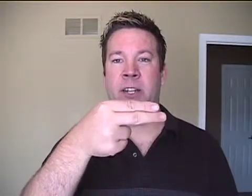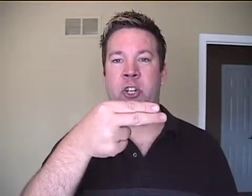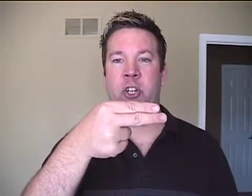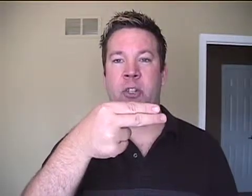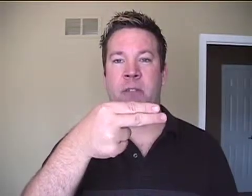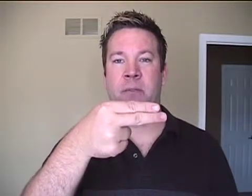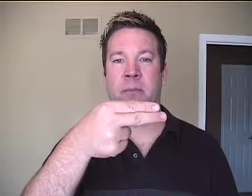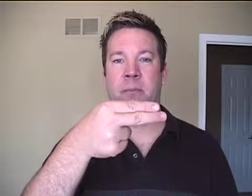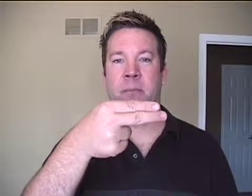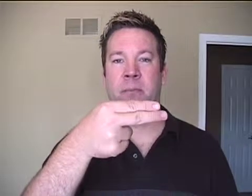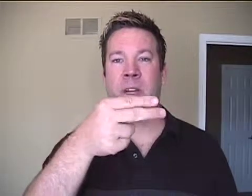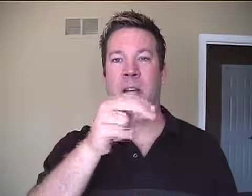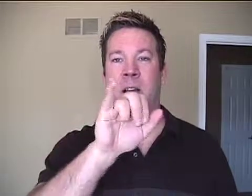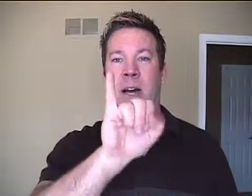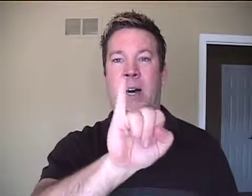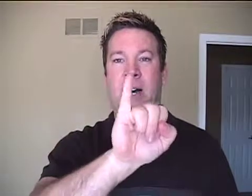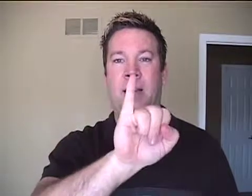H, I,